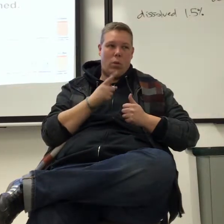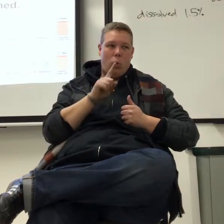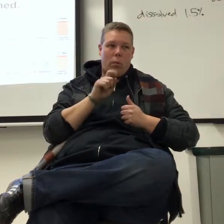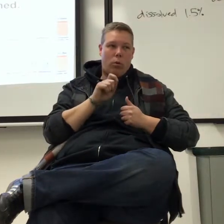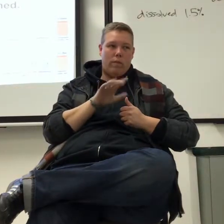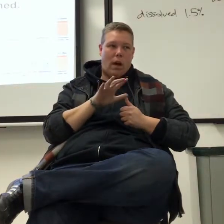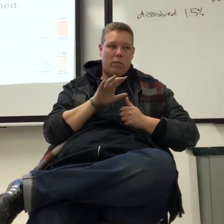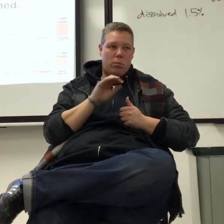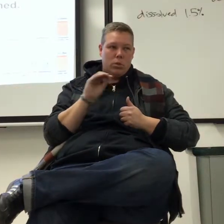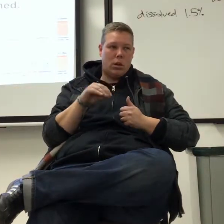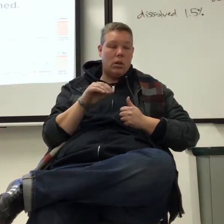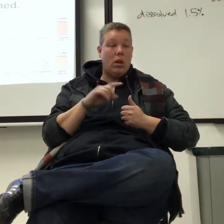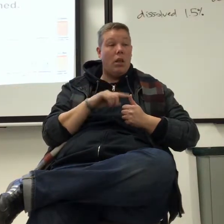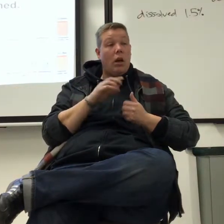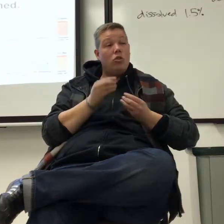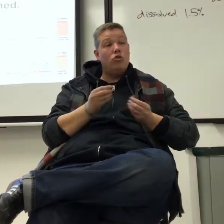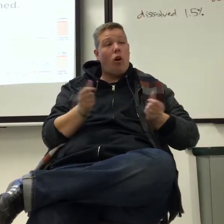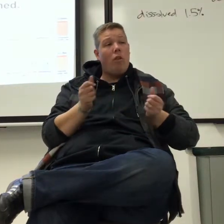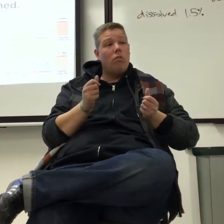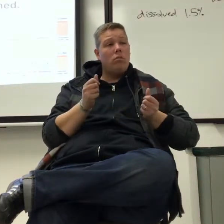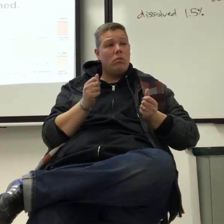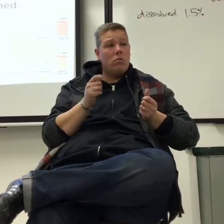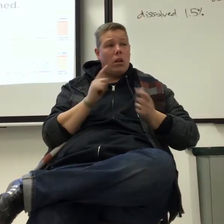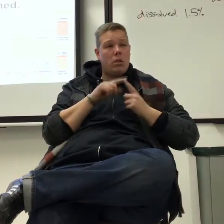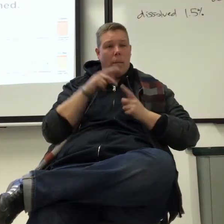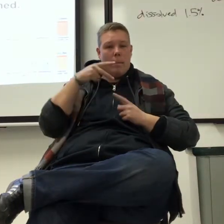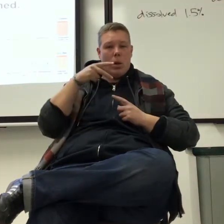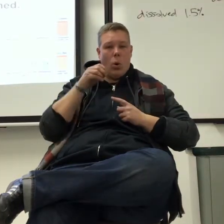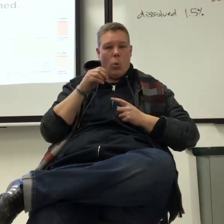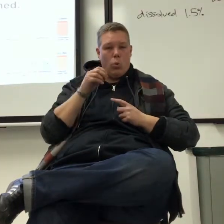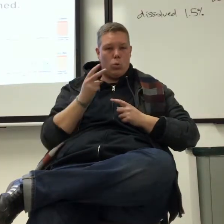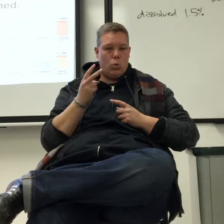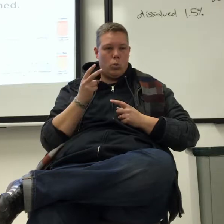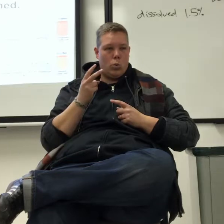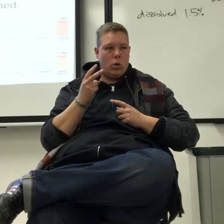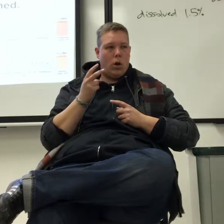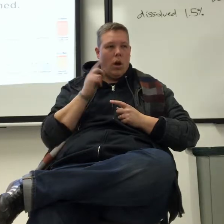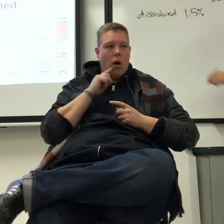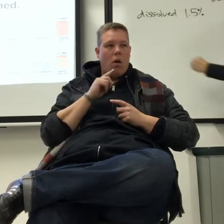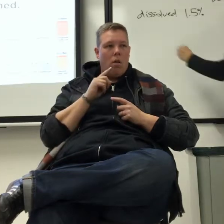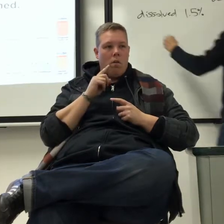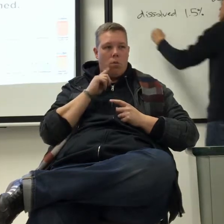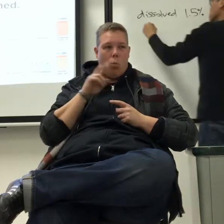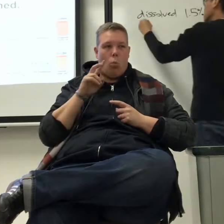That dissolved state is our PO2 of 104.